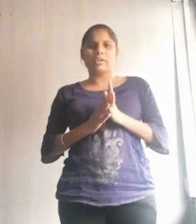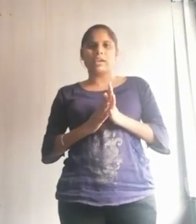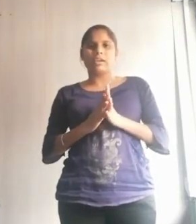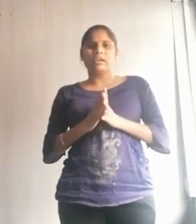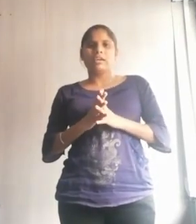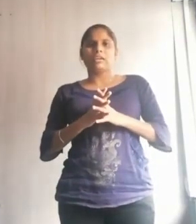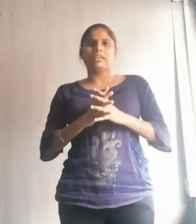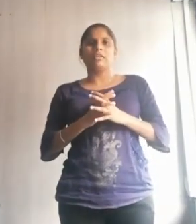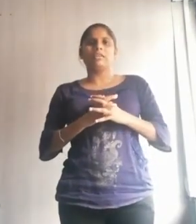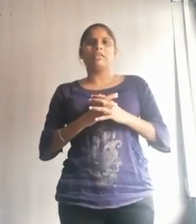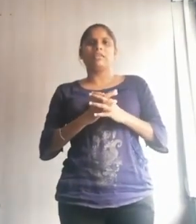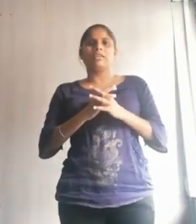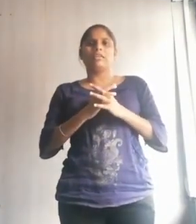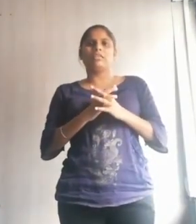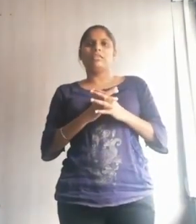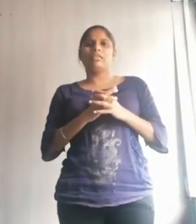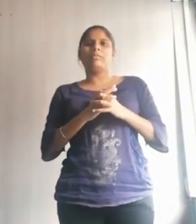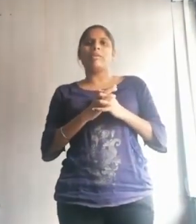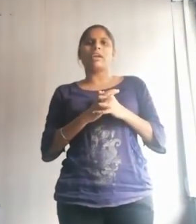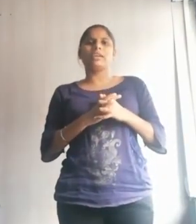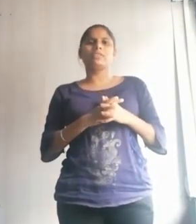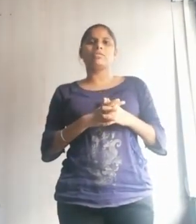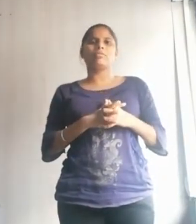API. The package